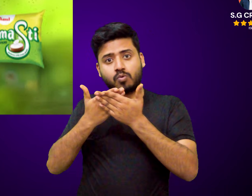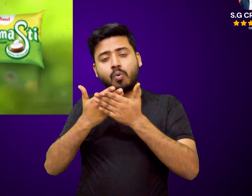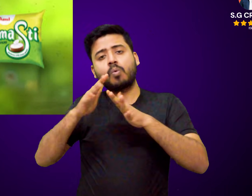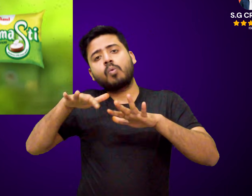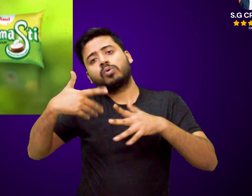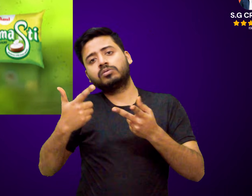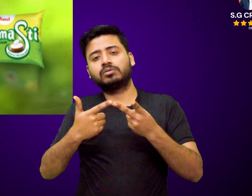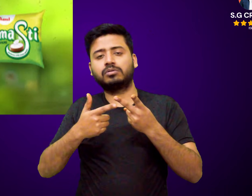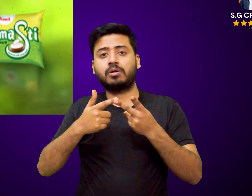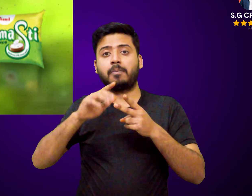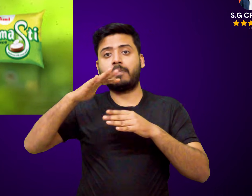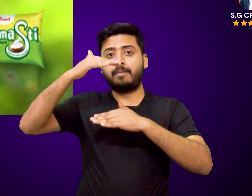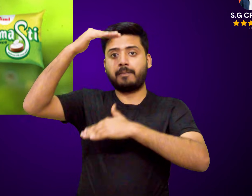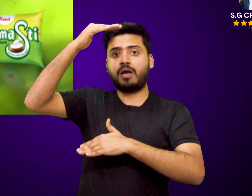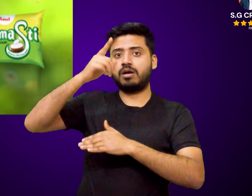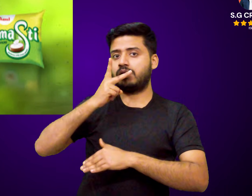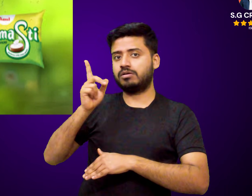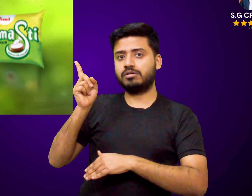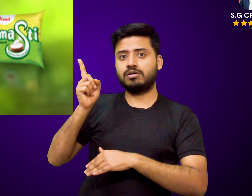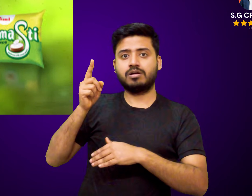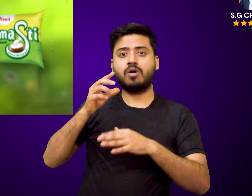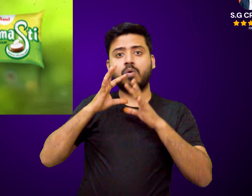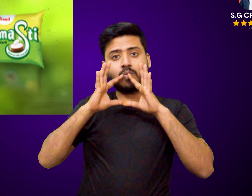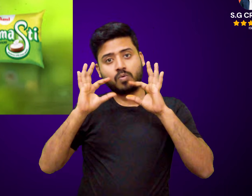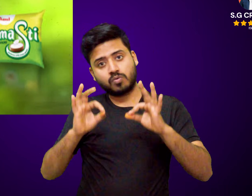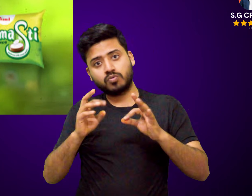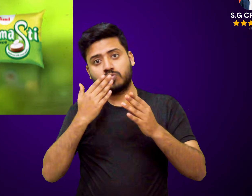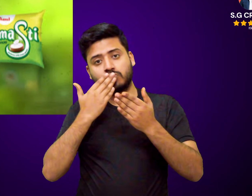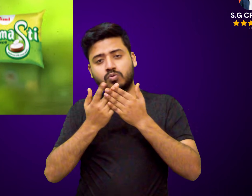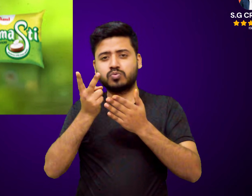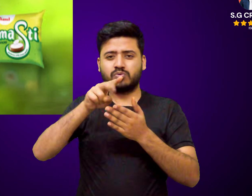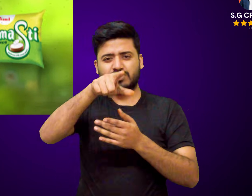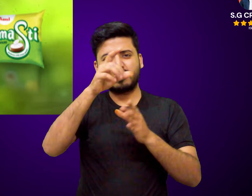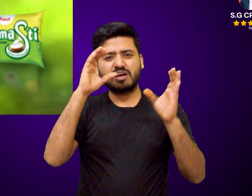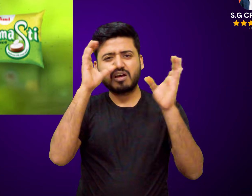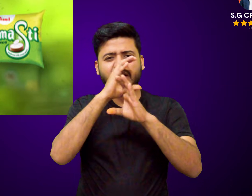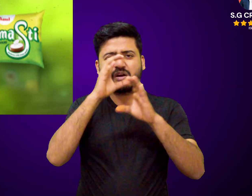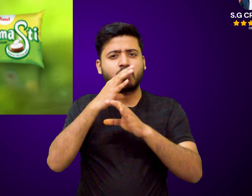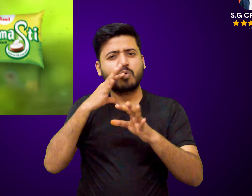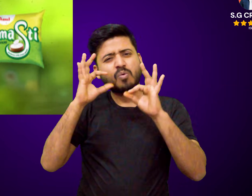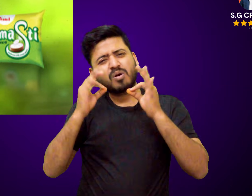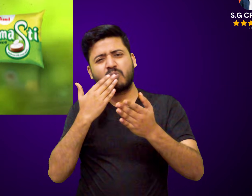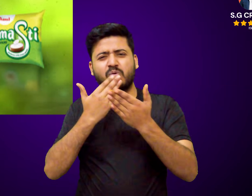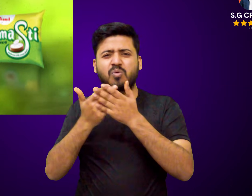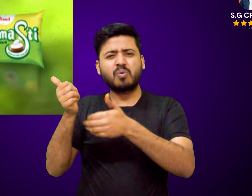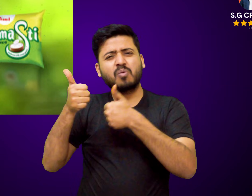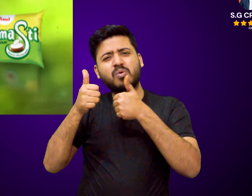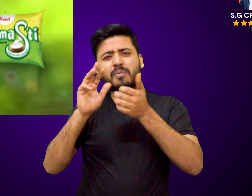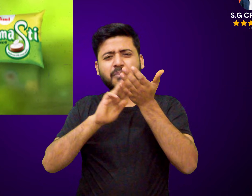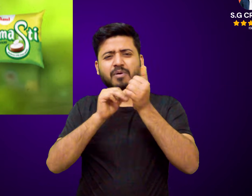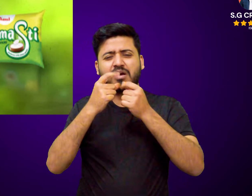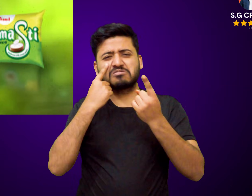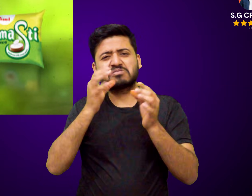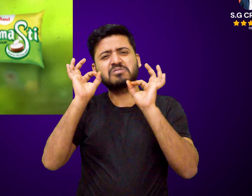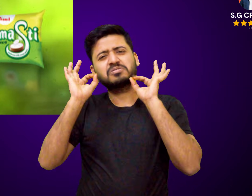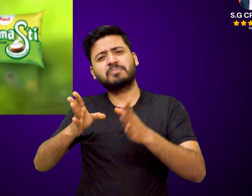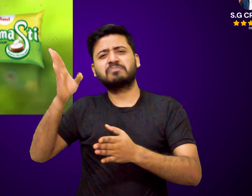Eureka Labs confirmed that both the Amul Masti Dahi pouch and the cup are within FSSAI microbiological limits for